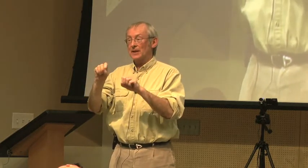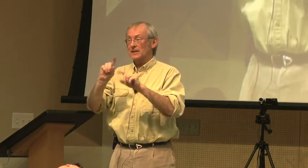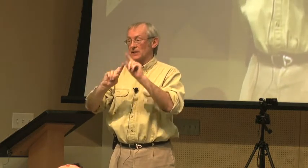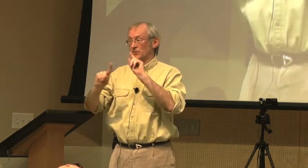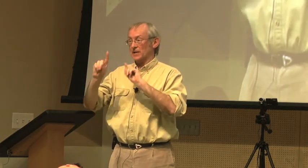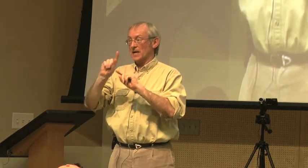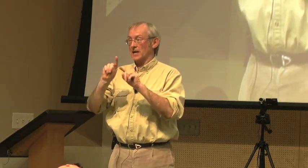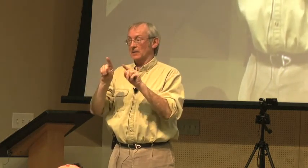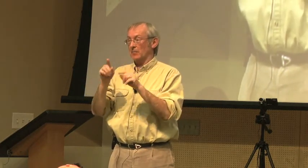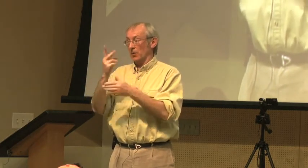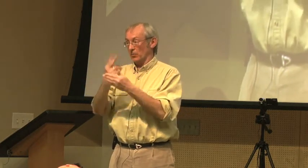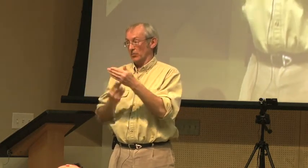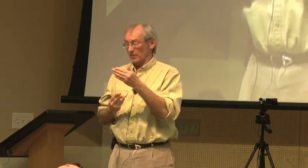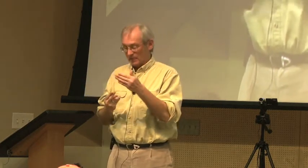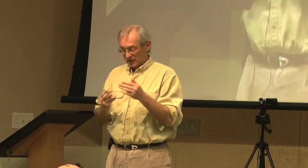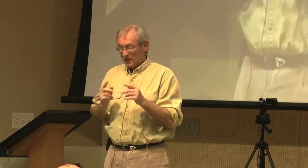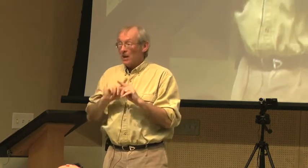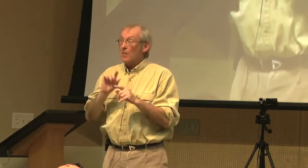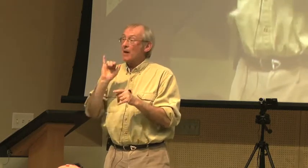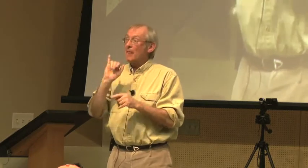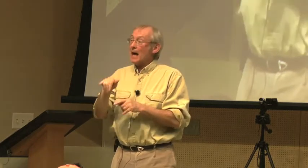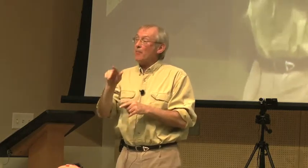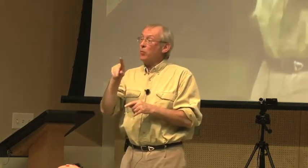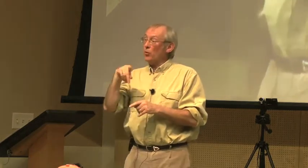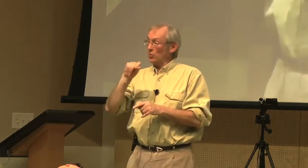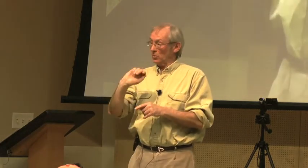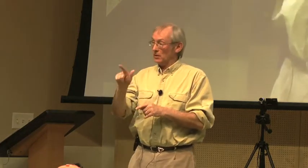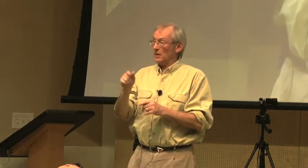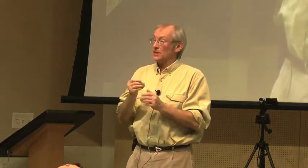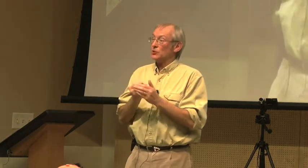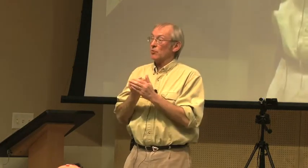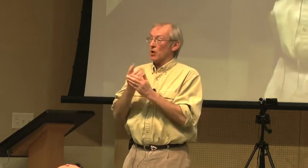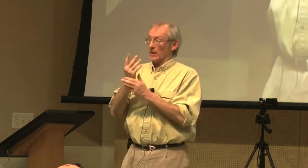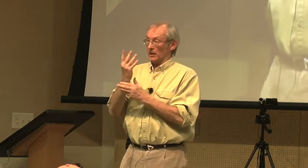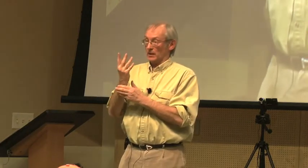ability to sign both. But that pool is growing.